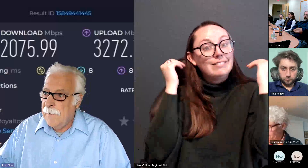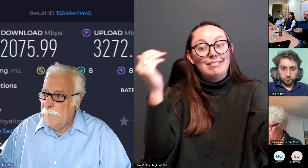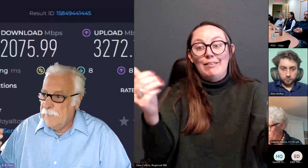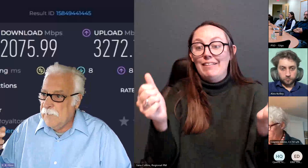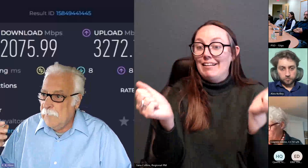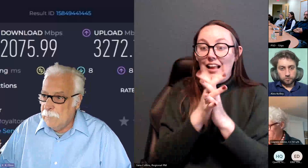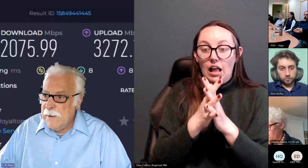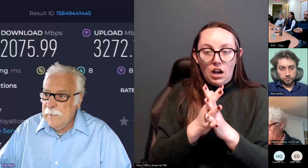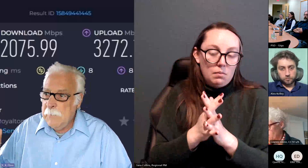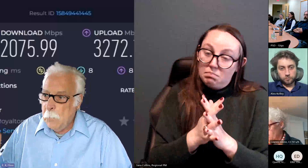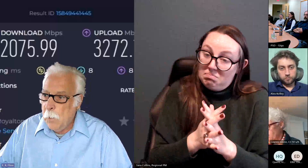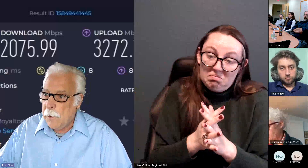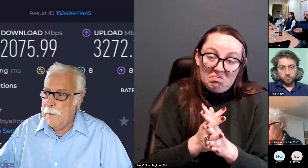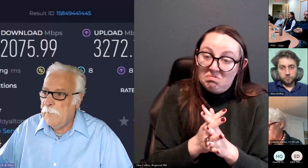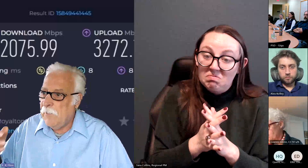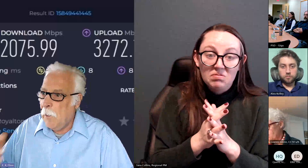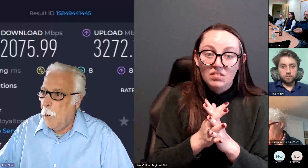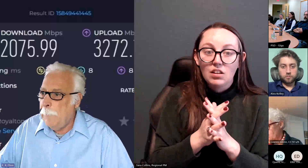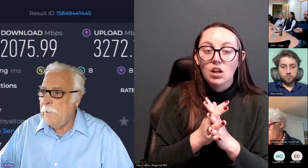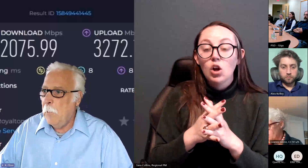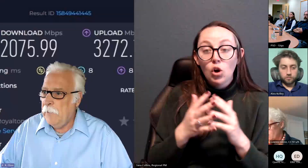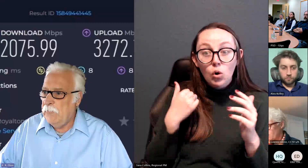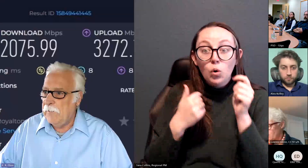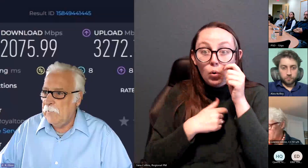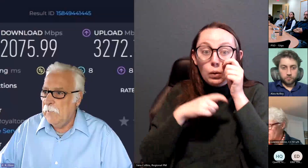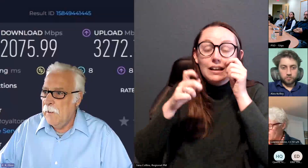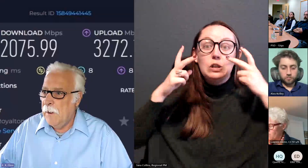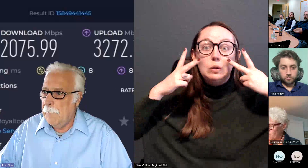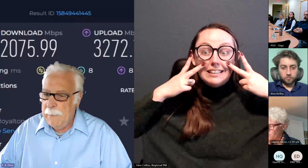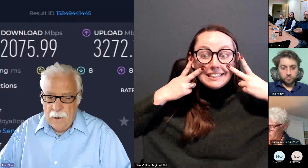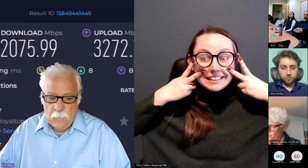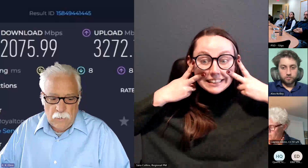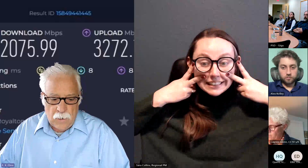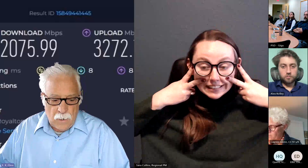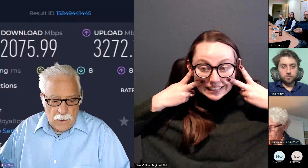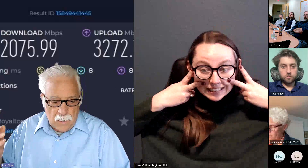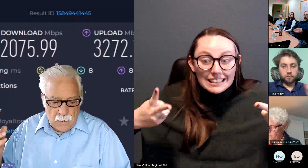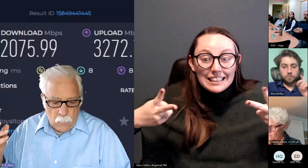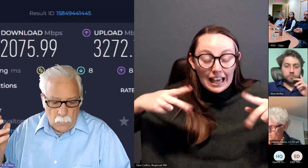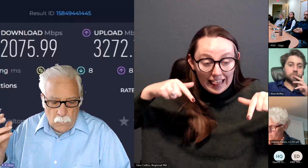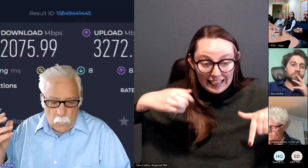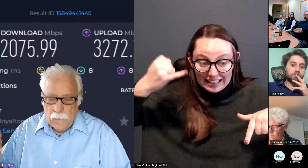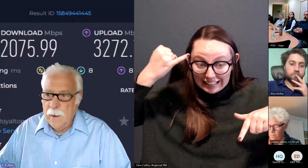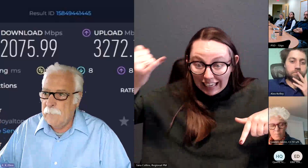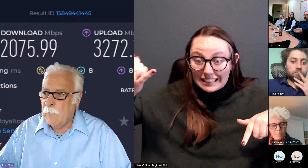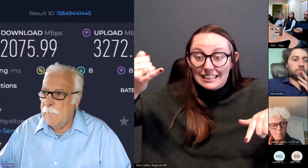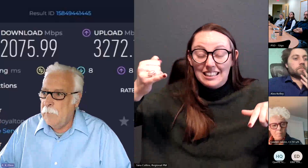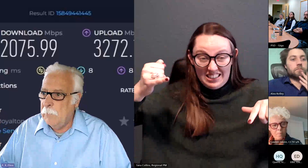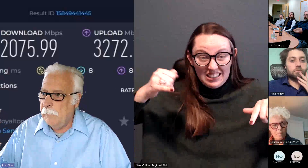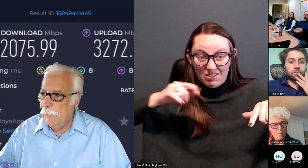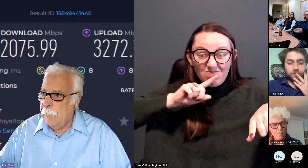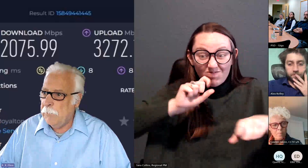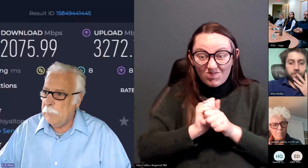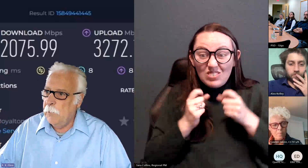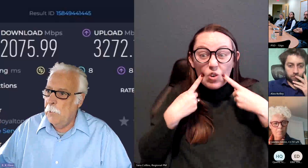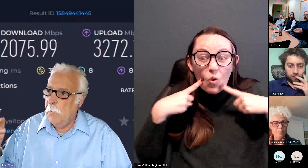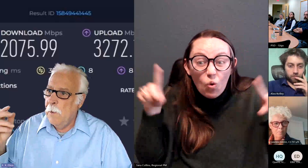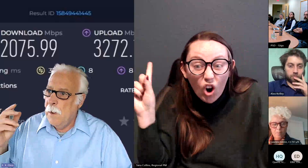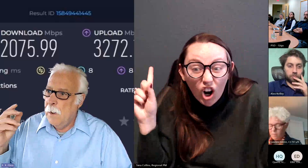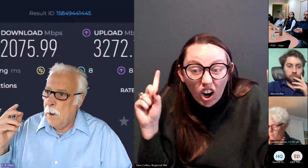not this can really work, because there are open questions about what kind of revenue will